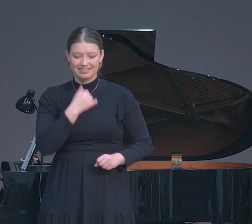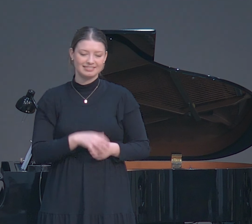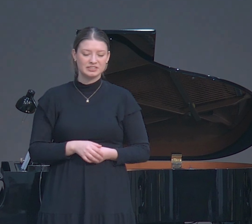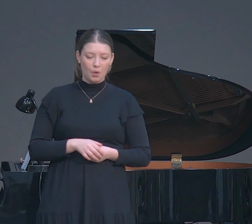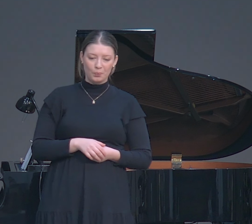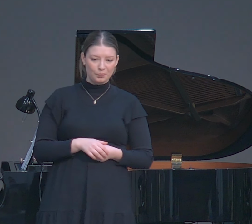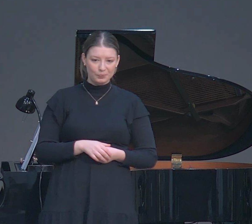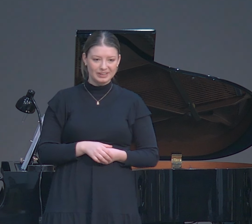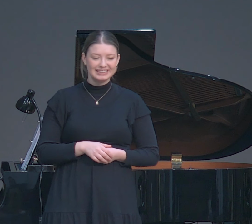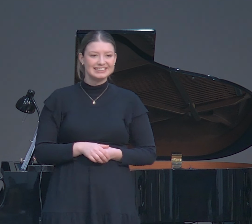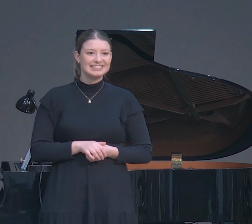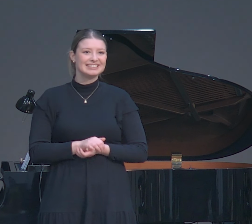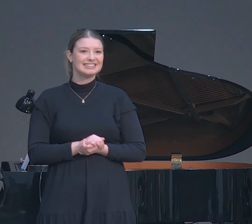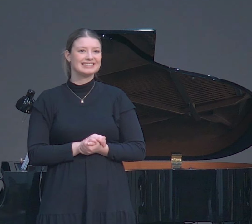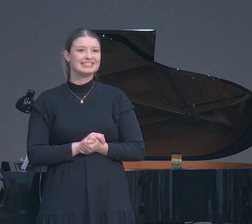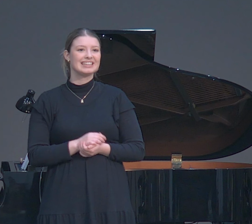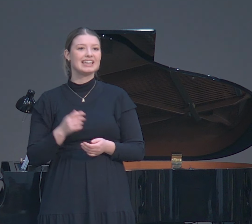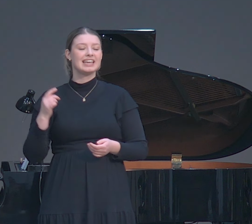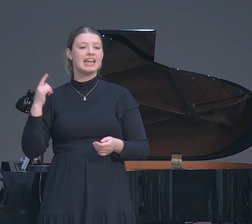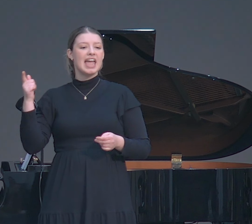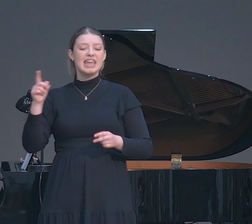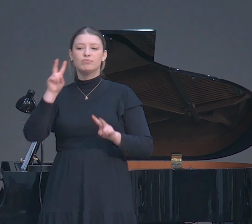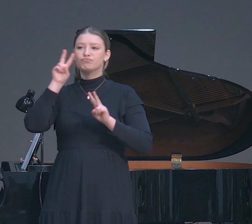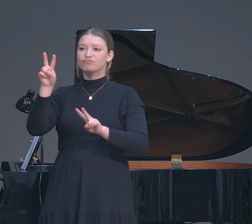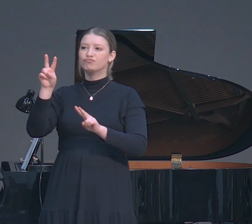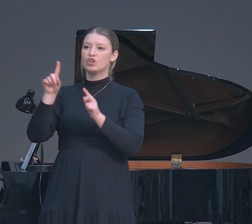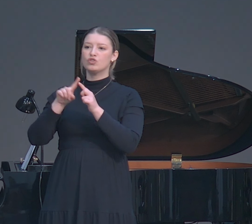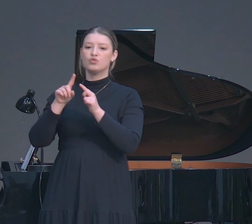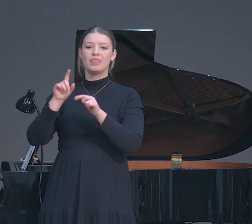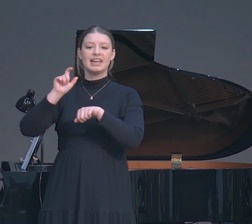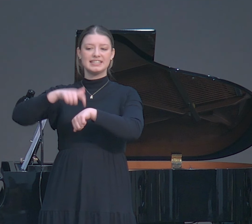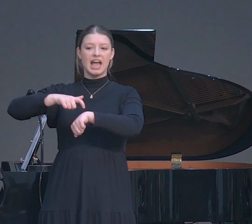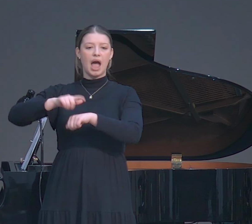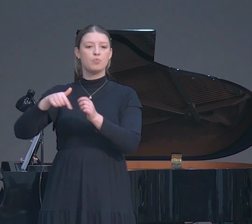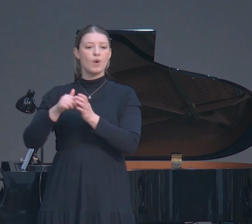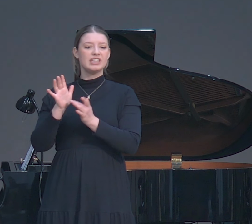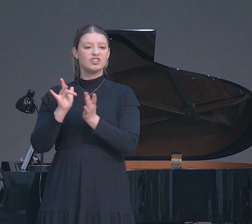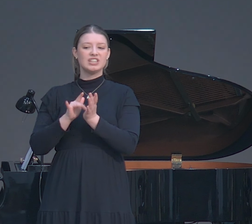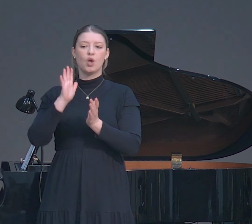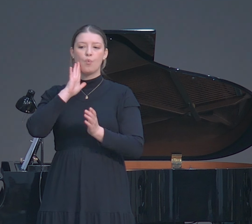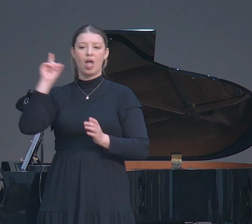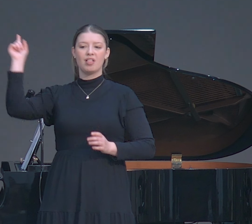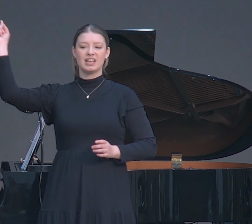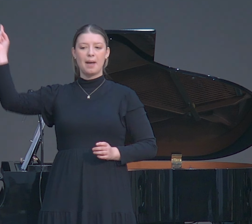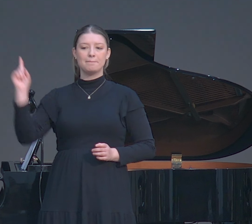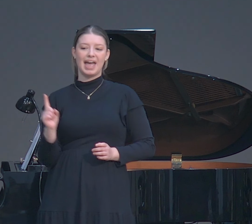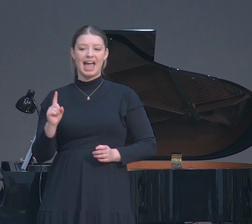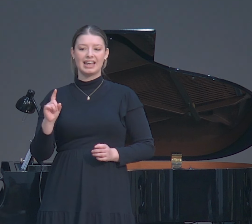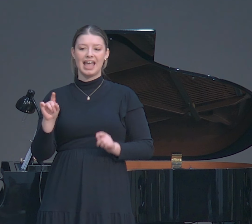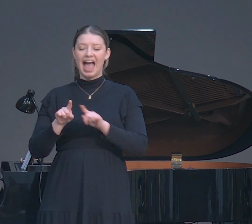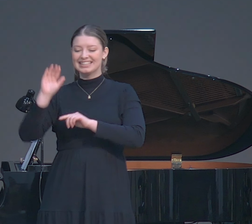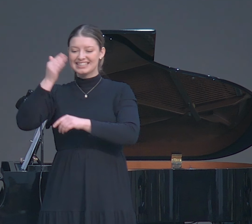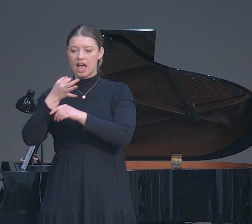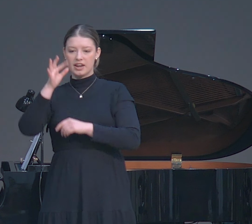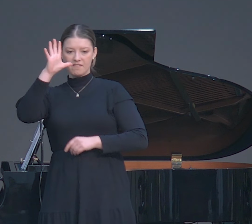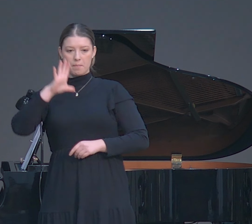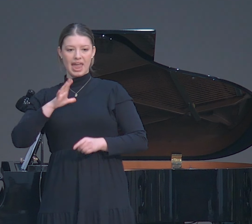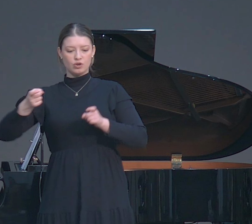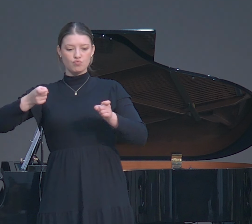not mistaken. I believe he was forward-looking to the time when he will come as the Son of Man to rule